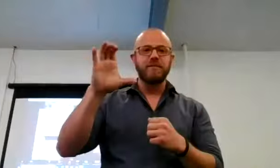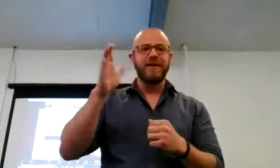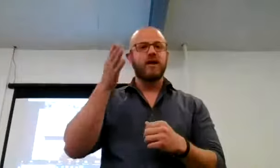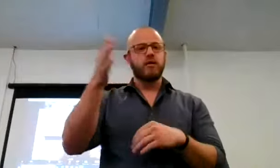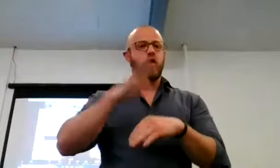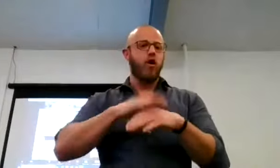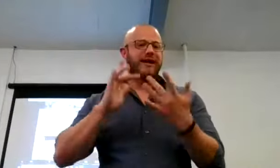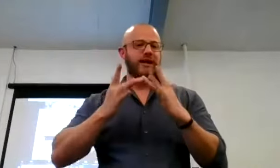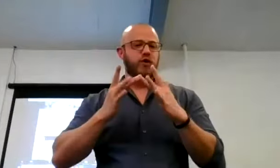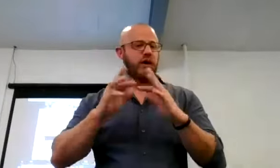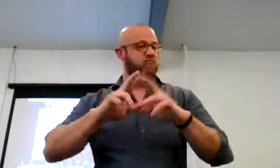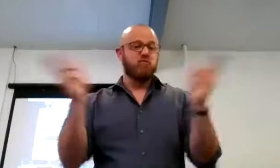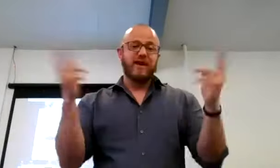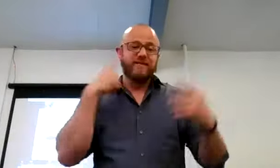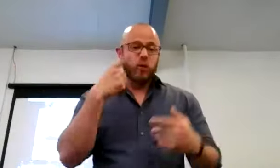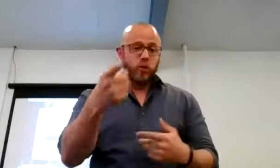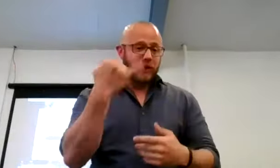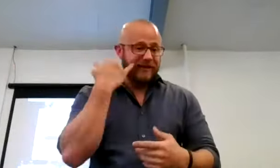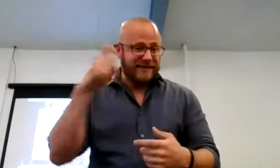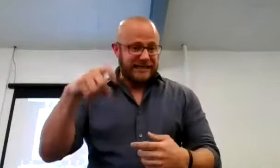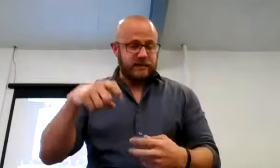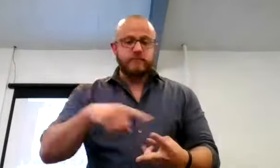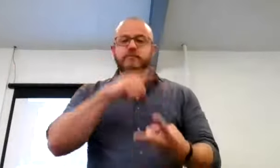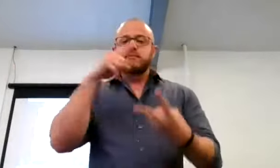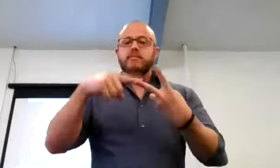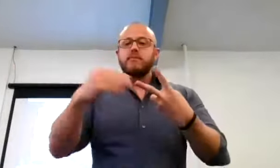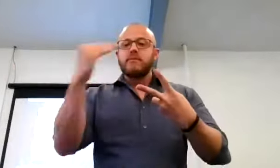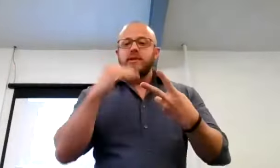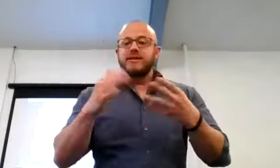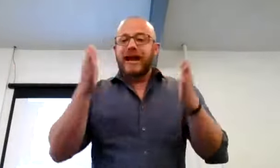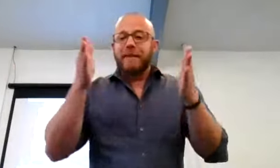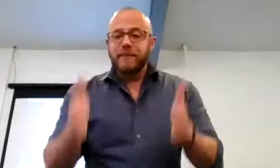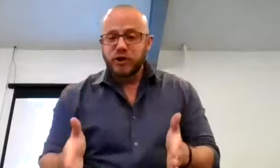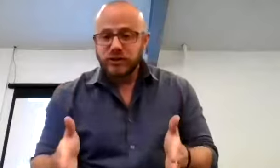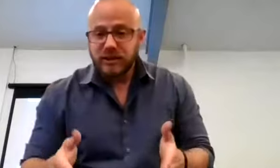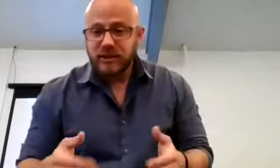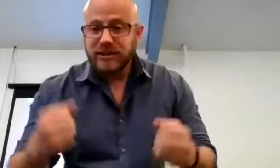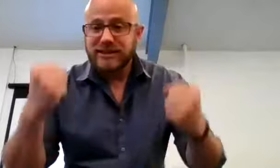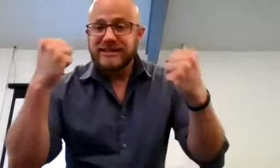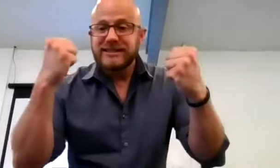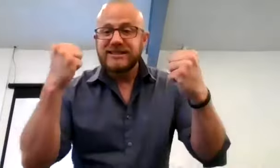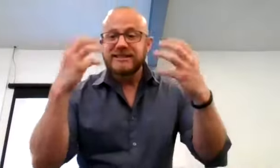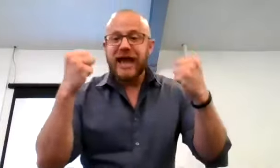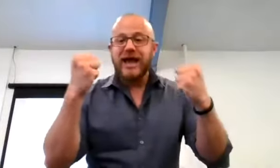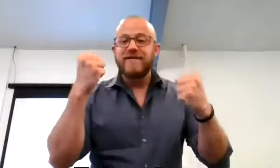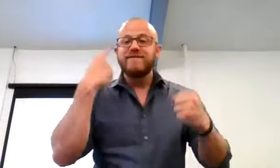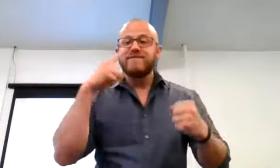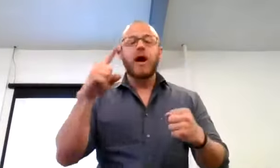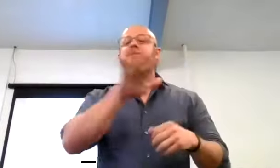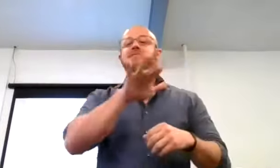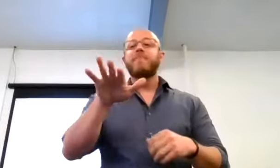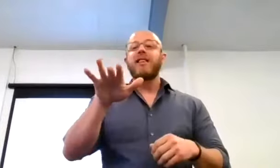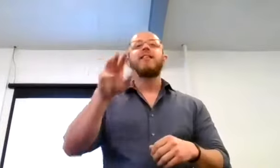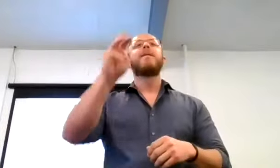basic ABCs. You'll see there on the internet, literally ready for you to go ahead and look at. And then the second question was as far as signing